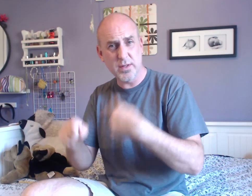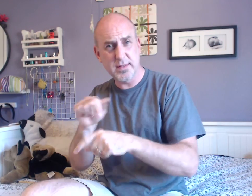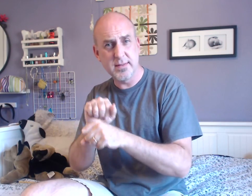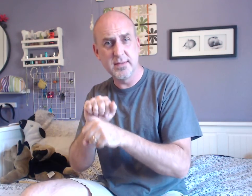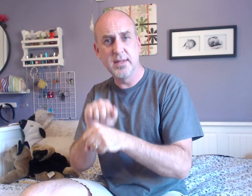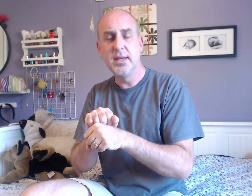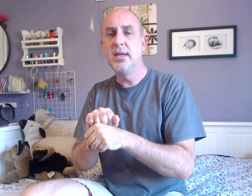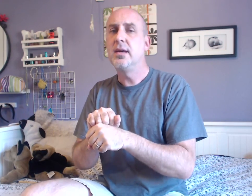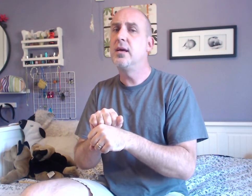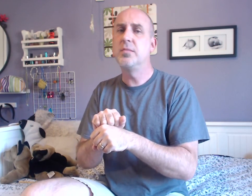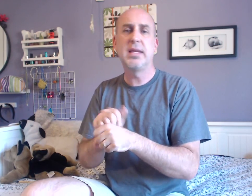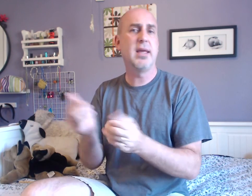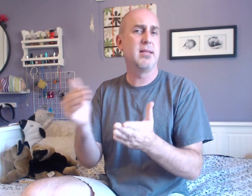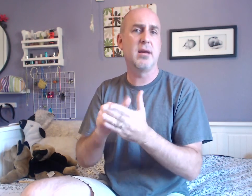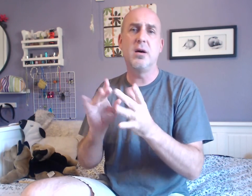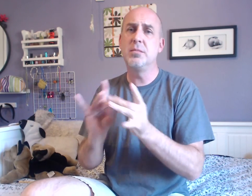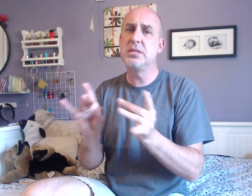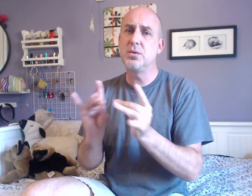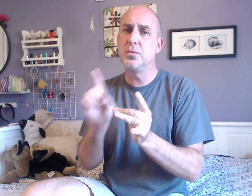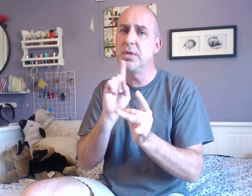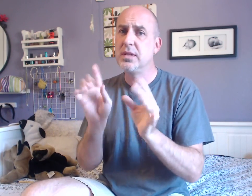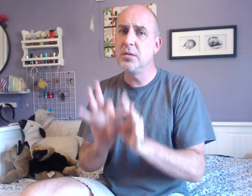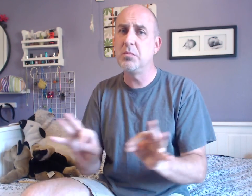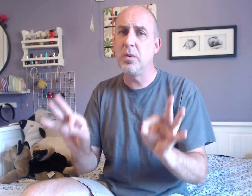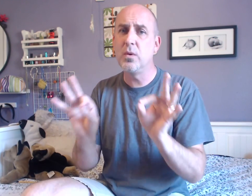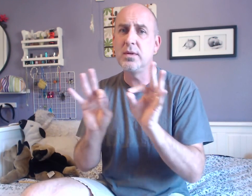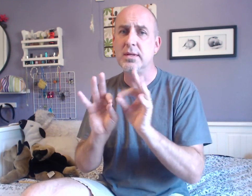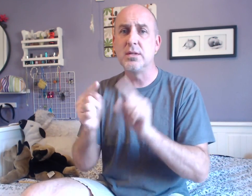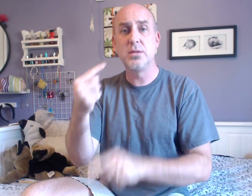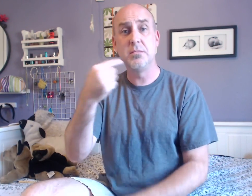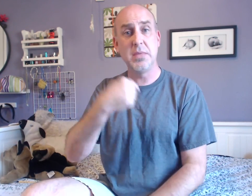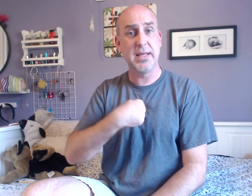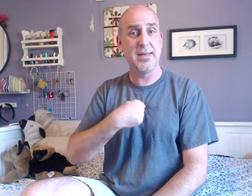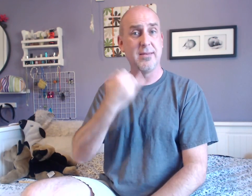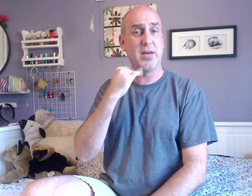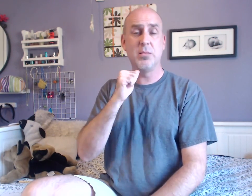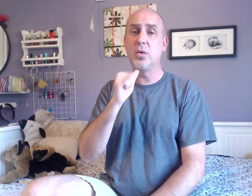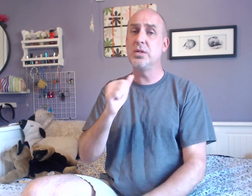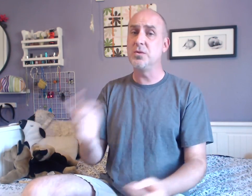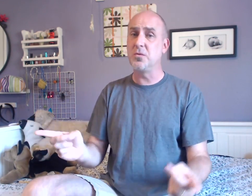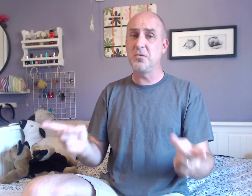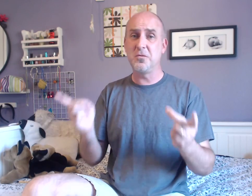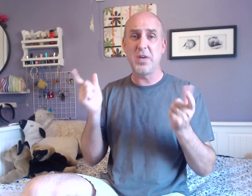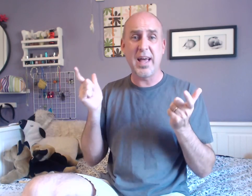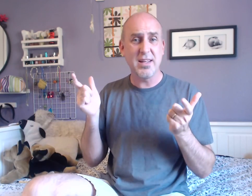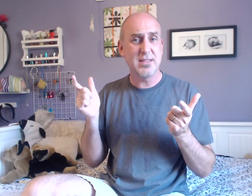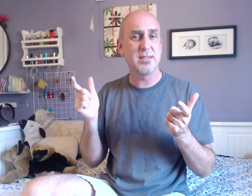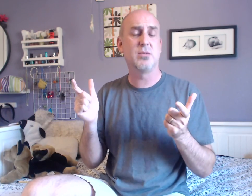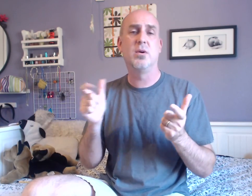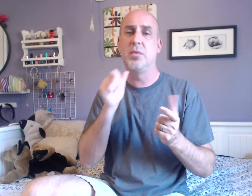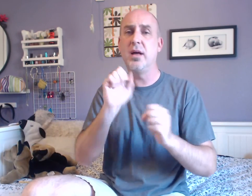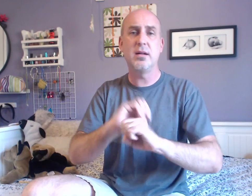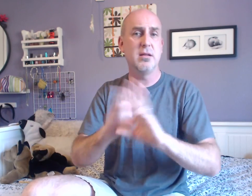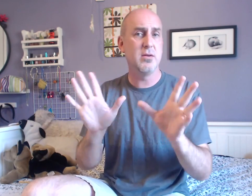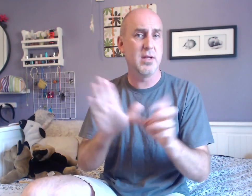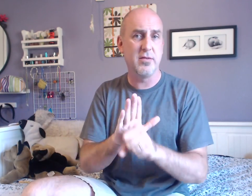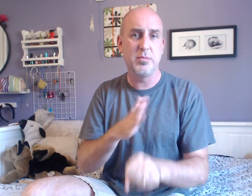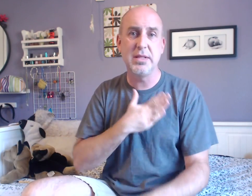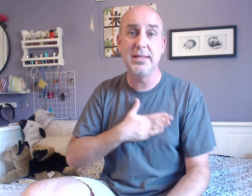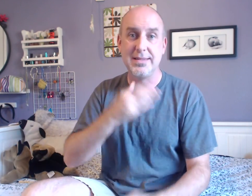works? Again, the comments are really important to me. If I'm going too fast or I'm not clear enough, please let